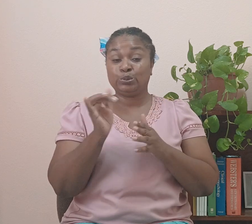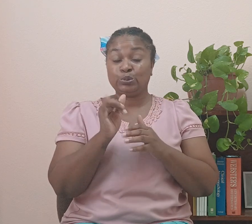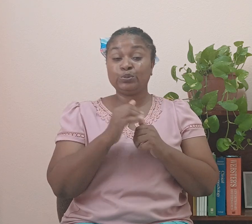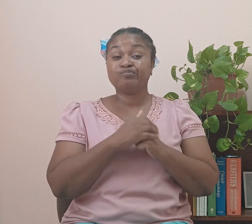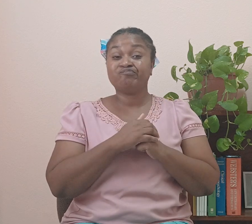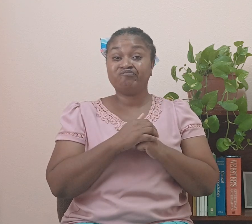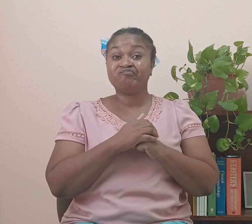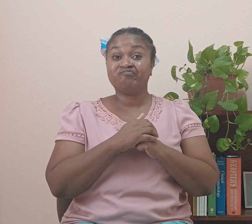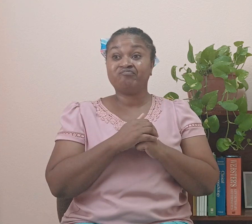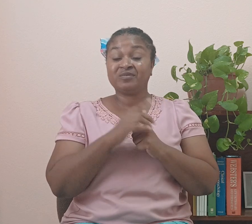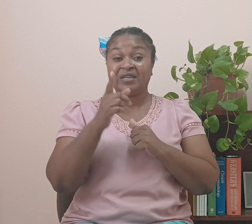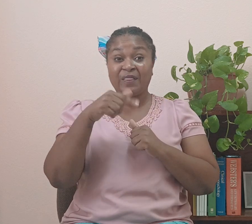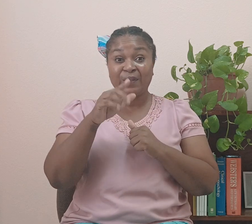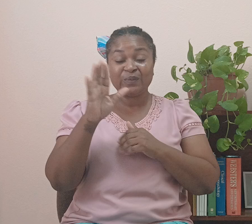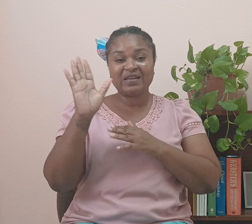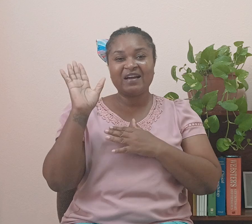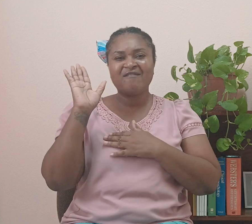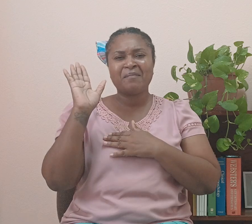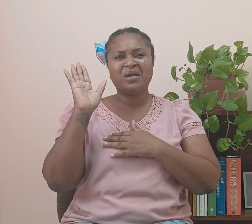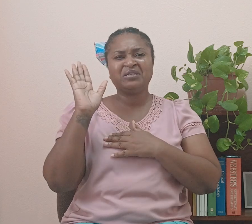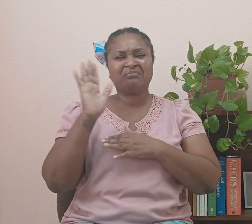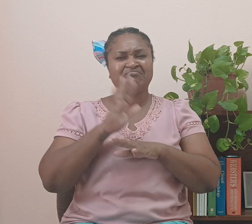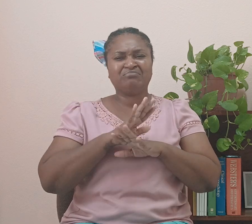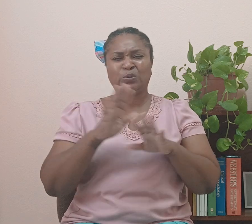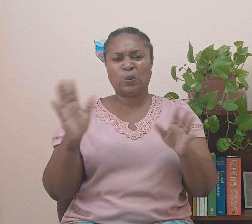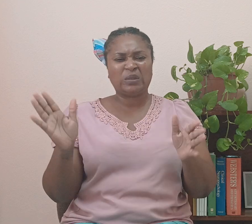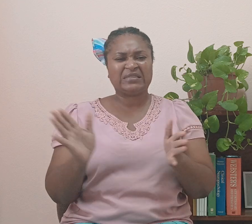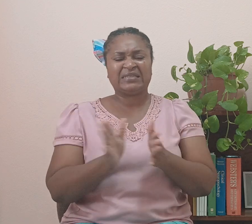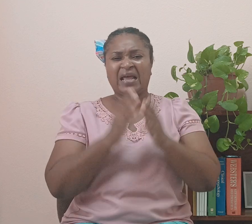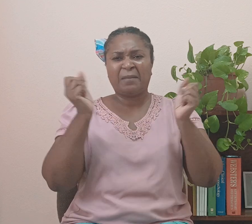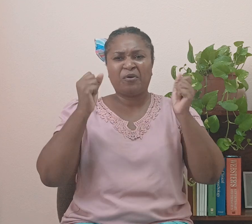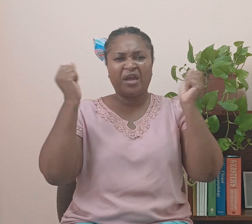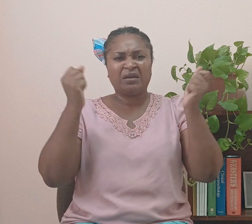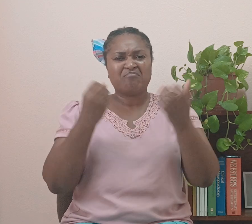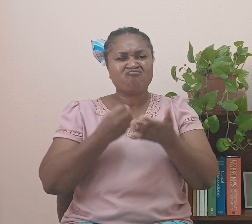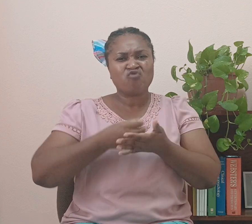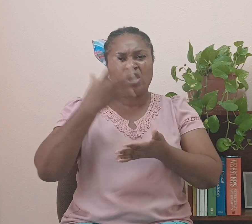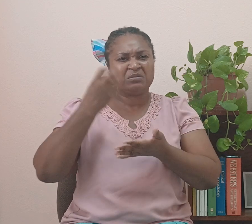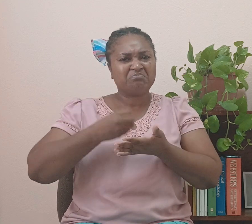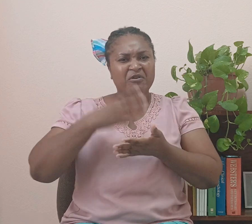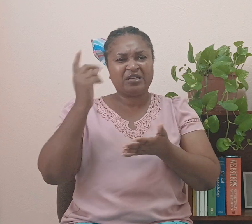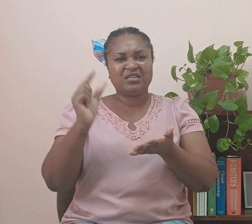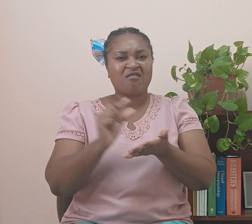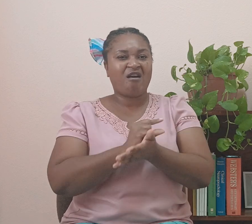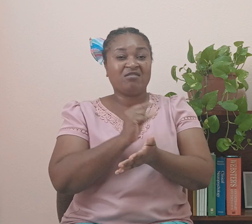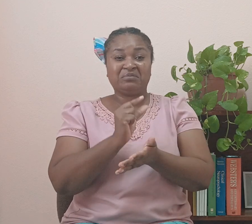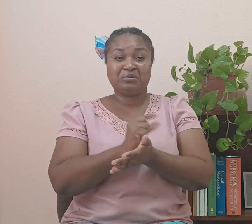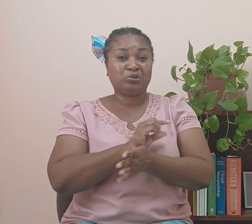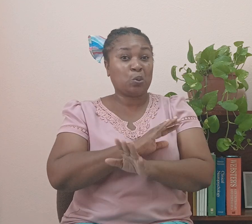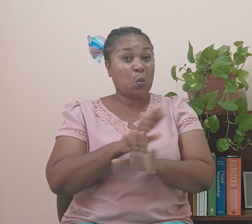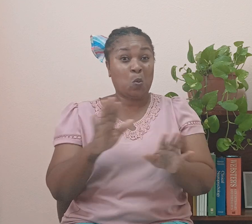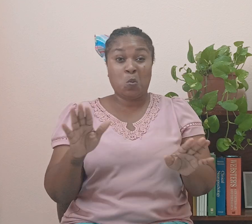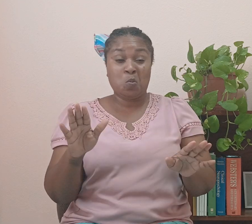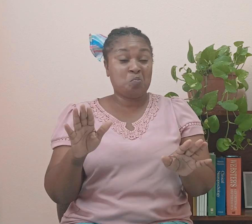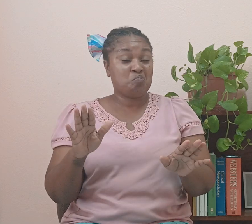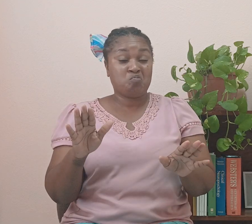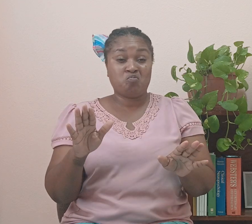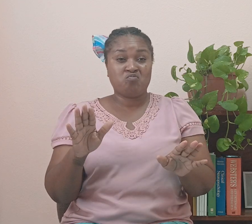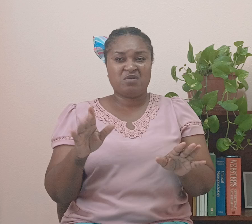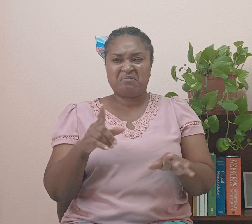These affirmations do not celebrate prosperity gospel or believe in positive thinking.